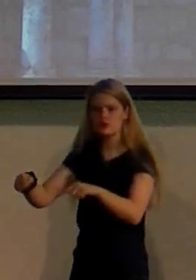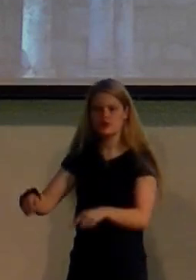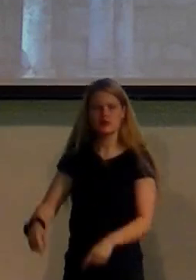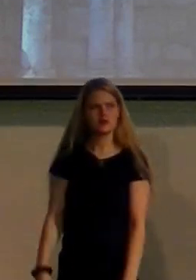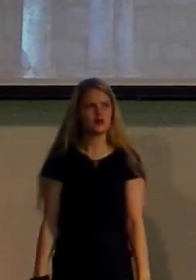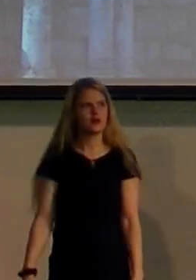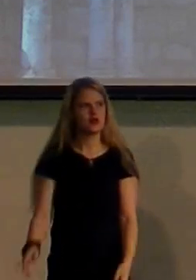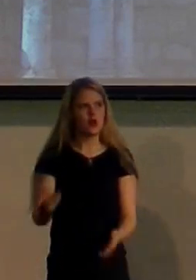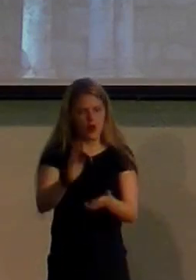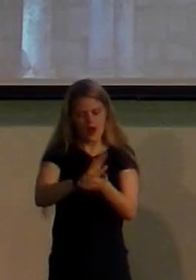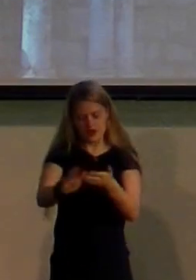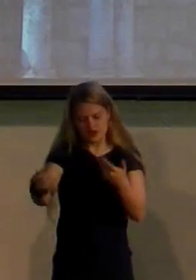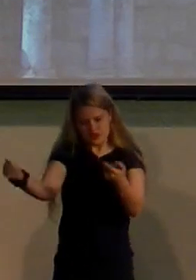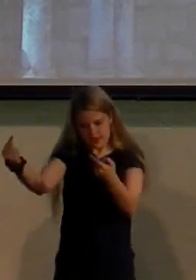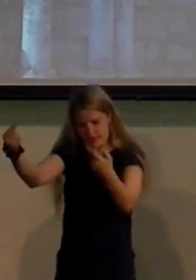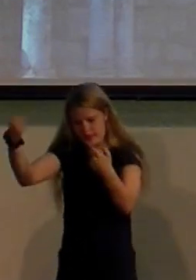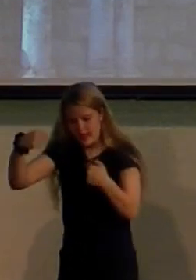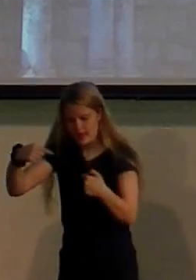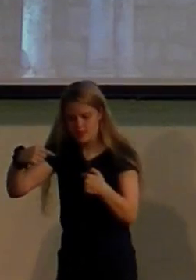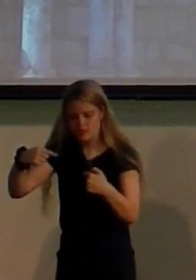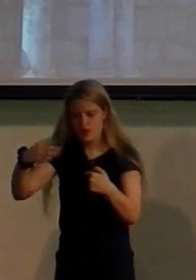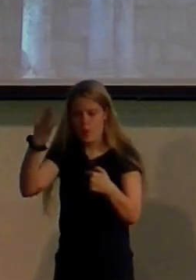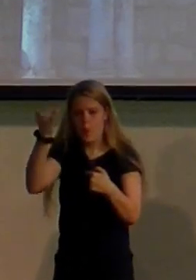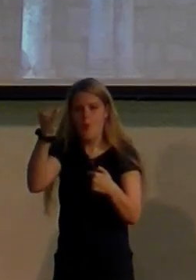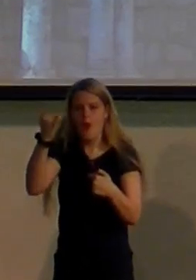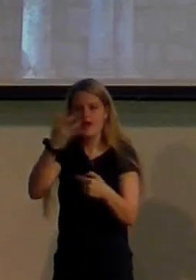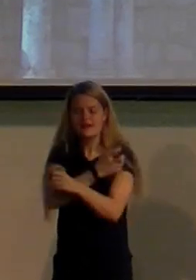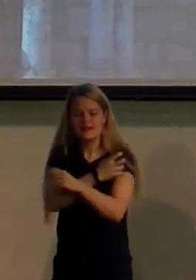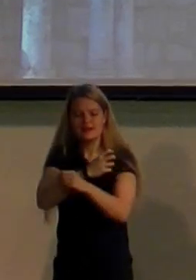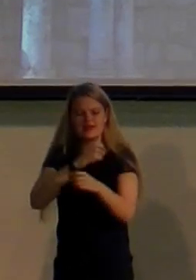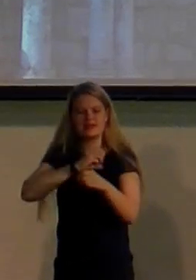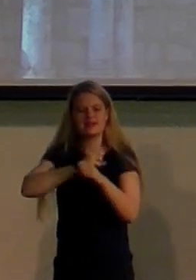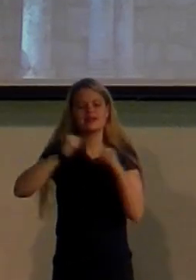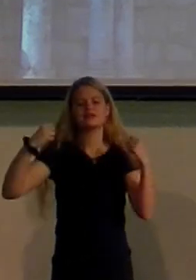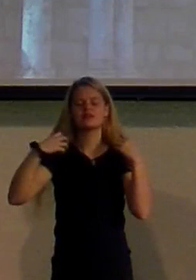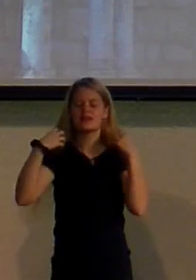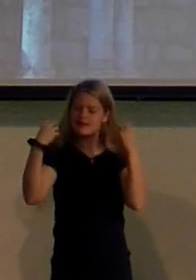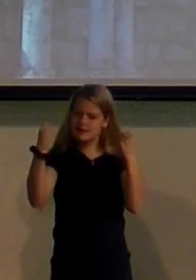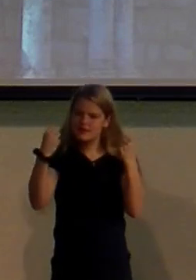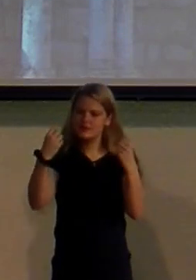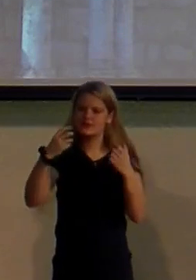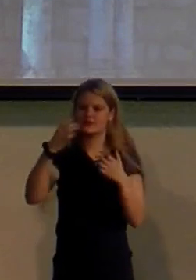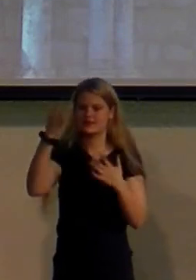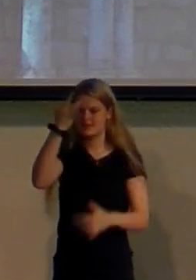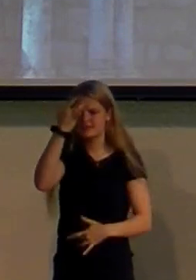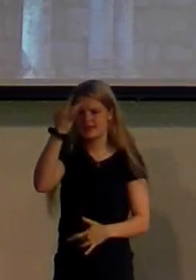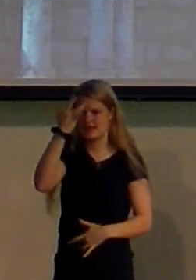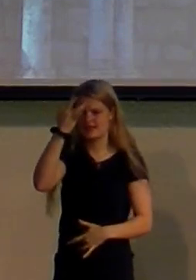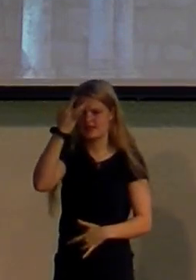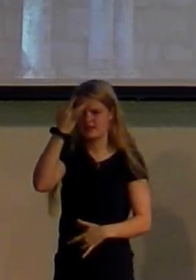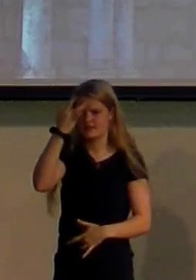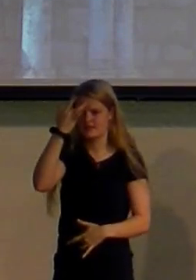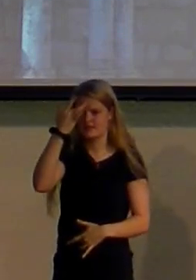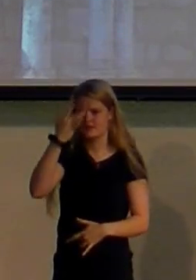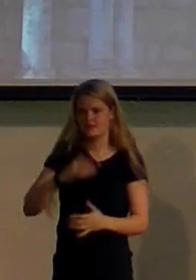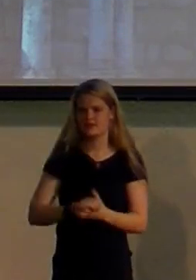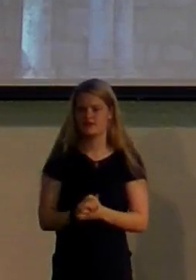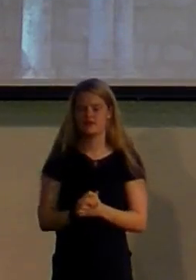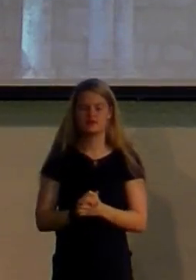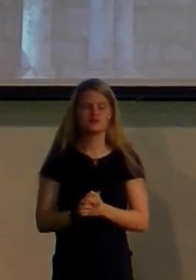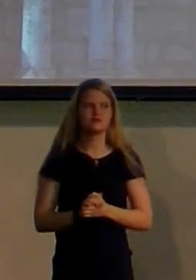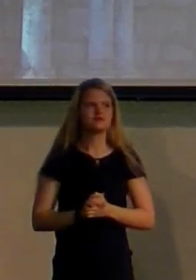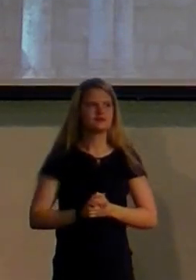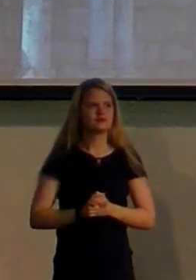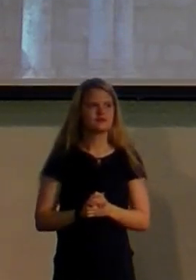sick. Came to provide healing for those who need it, not for those who think they are beyond it.